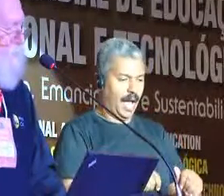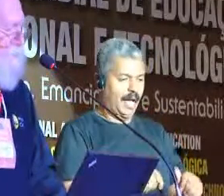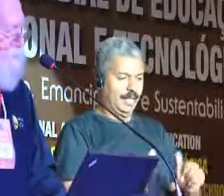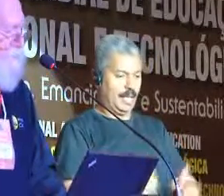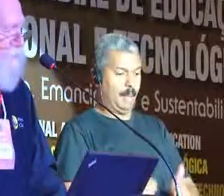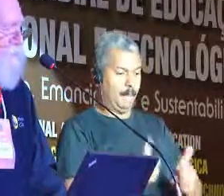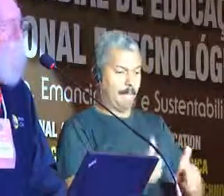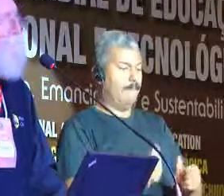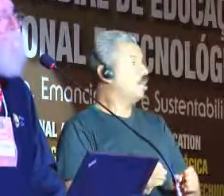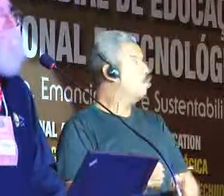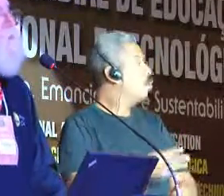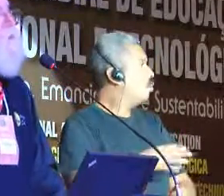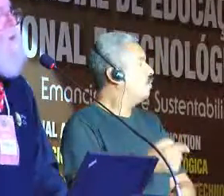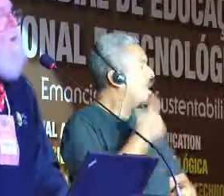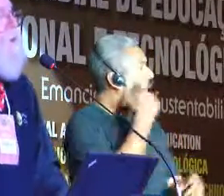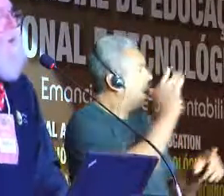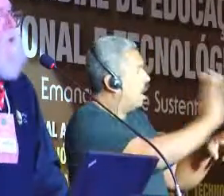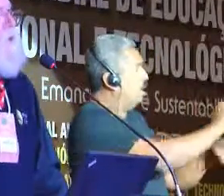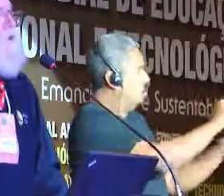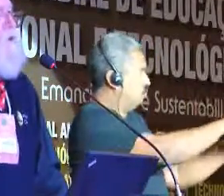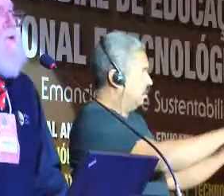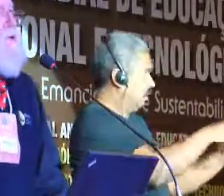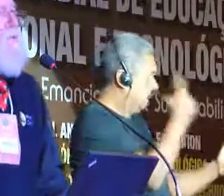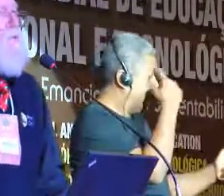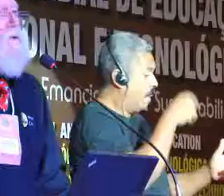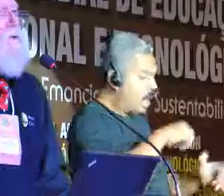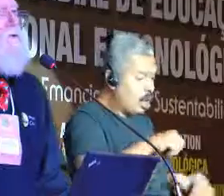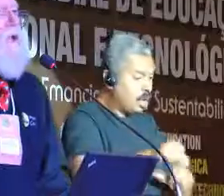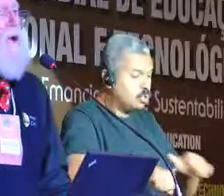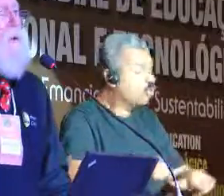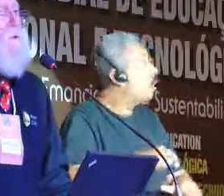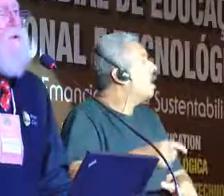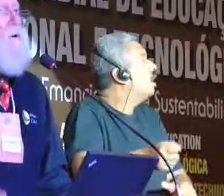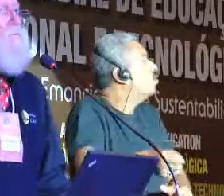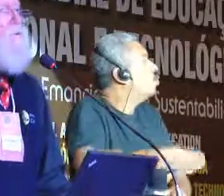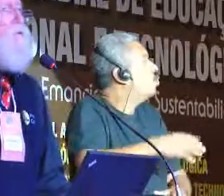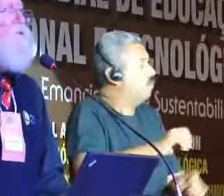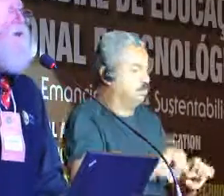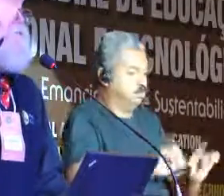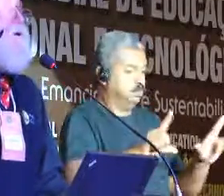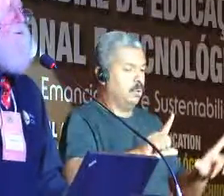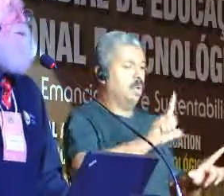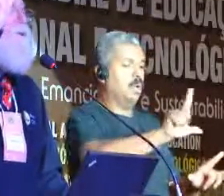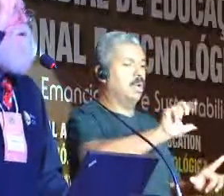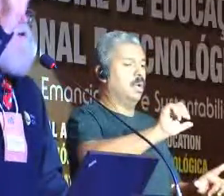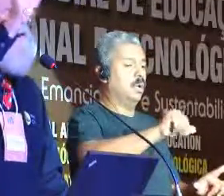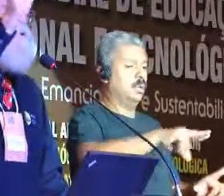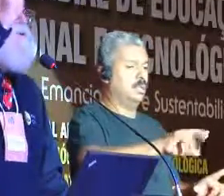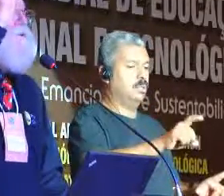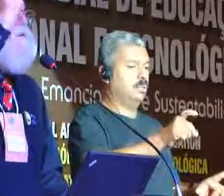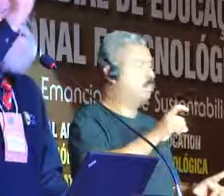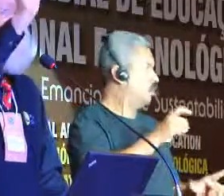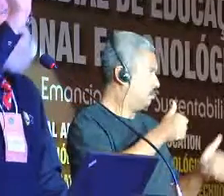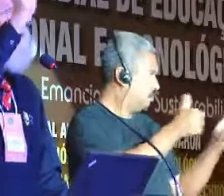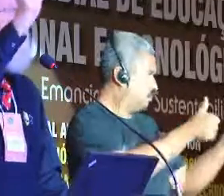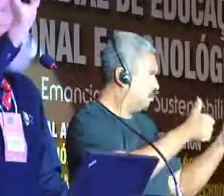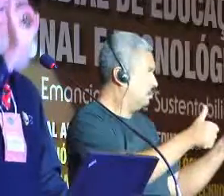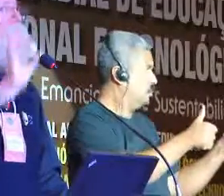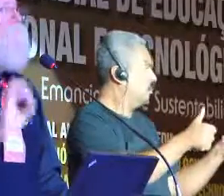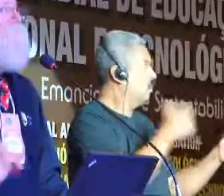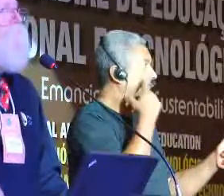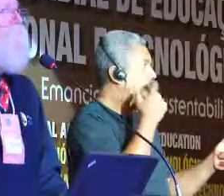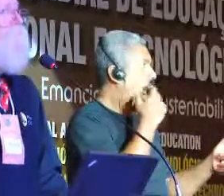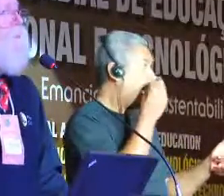put Linux on them. And they created a computer lab for 0 cost to the